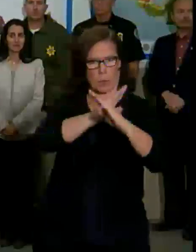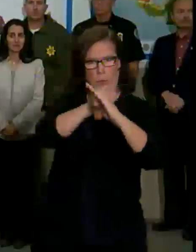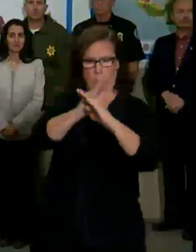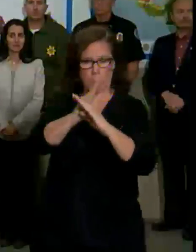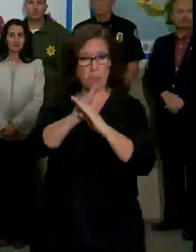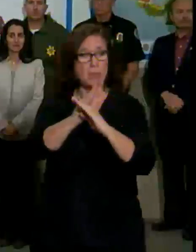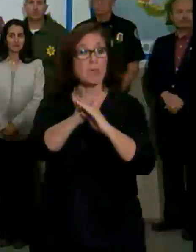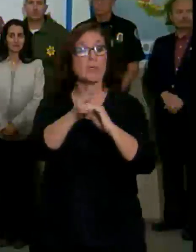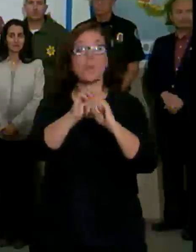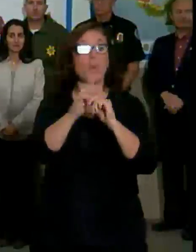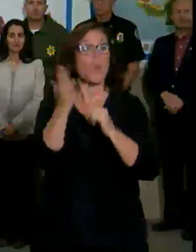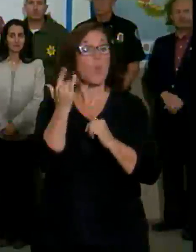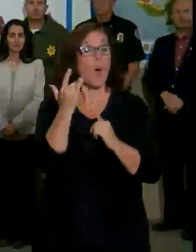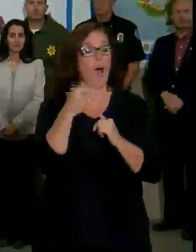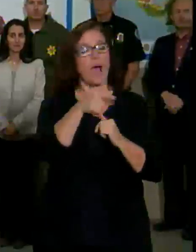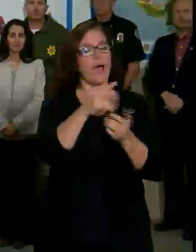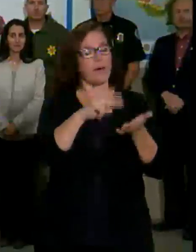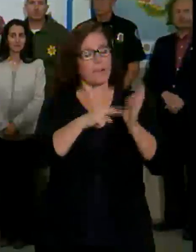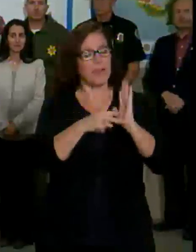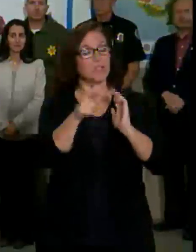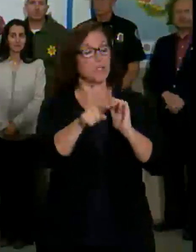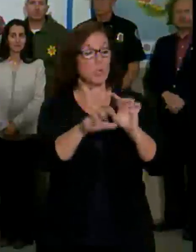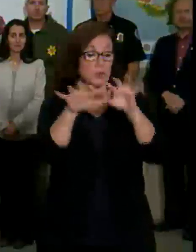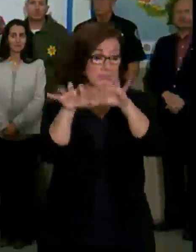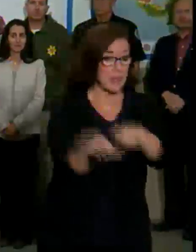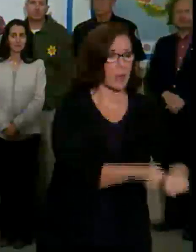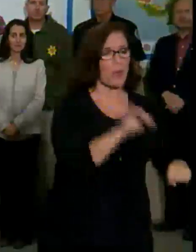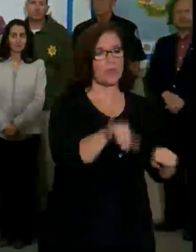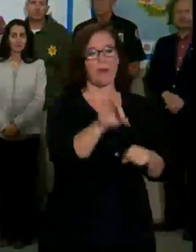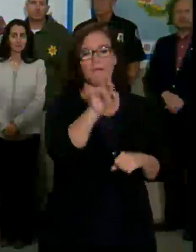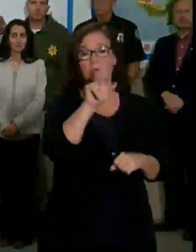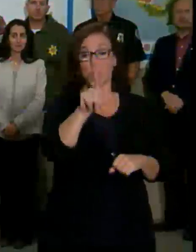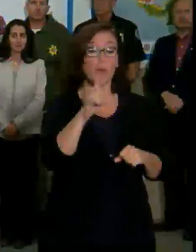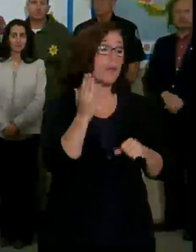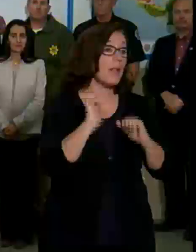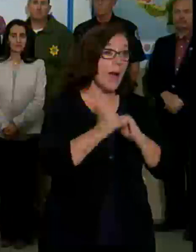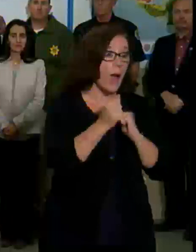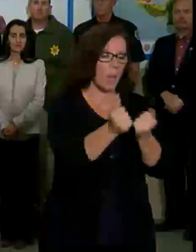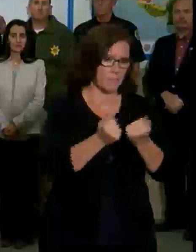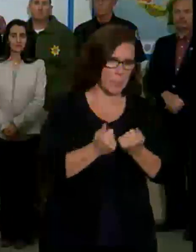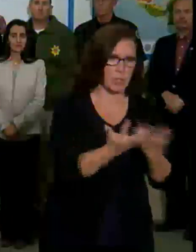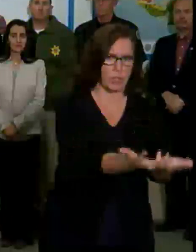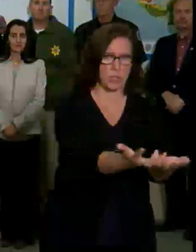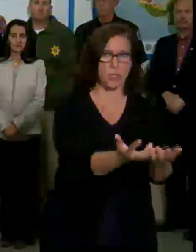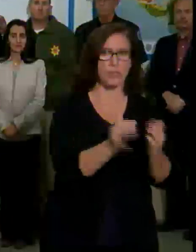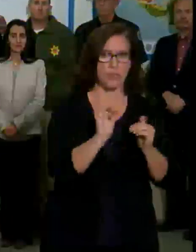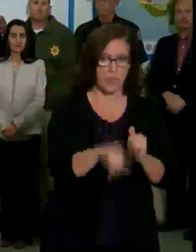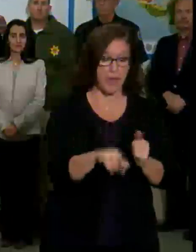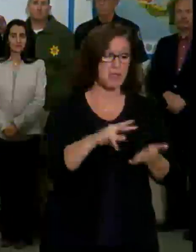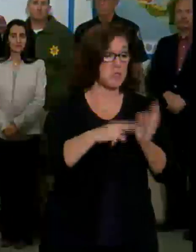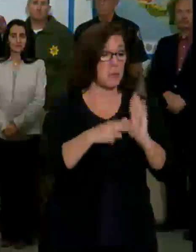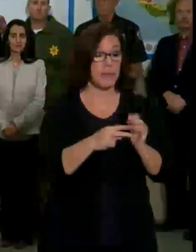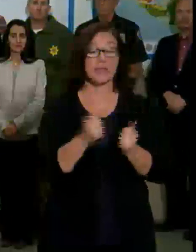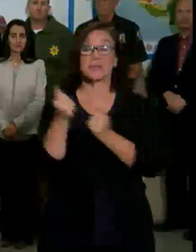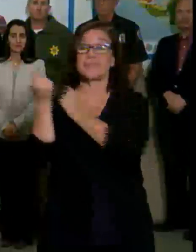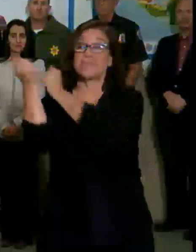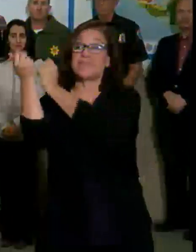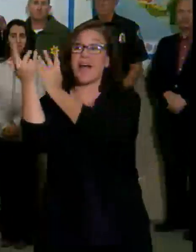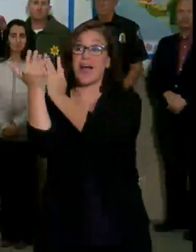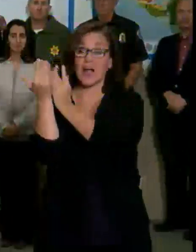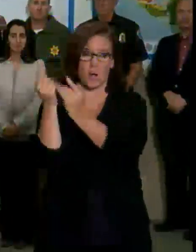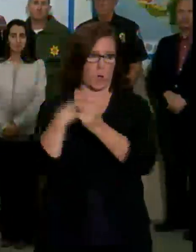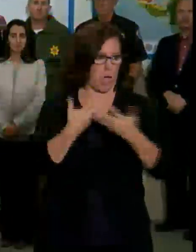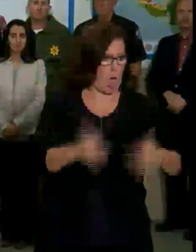going by taking away the fuel? In the Carpinteria area is where we've been successful going direct as of yet. So I don't see firing operations